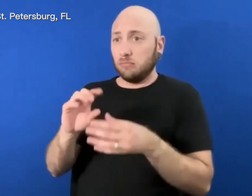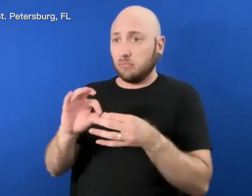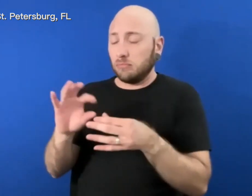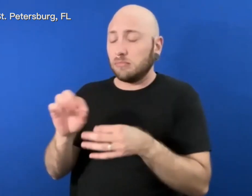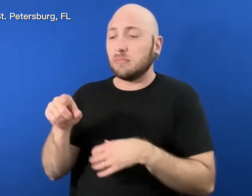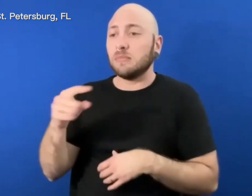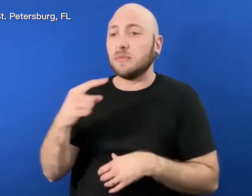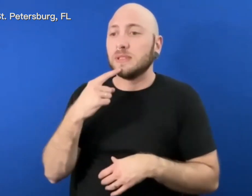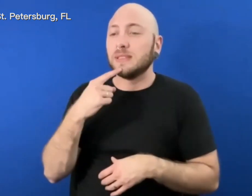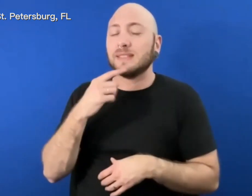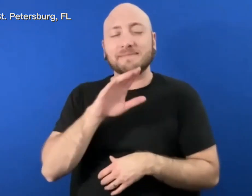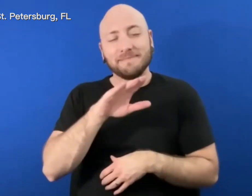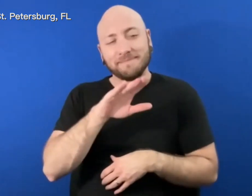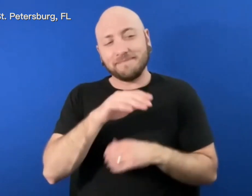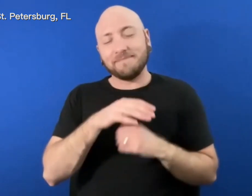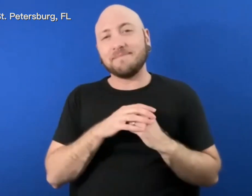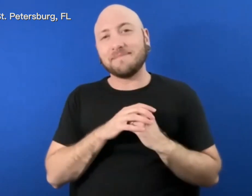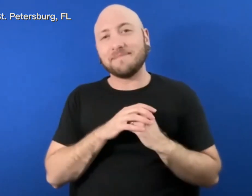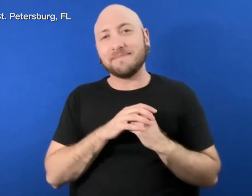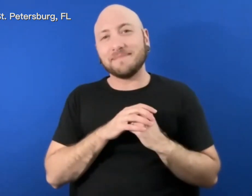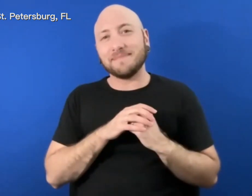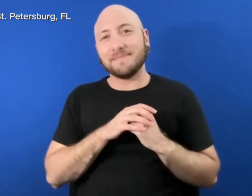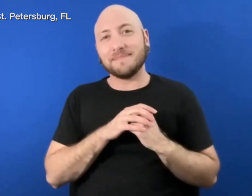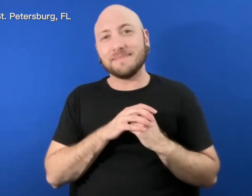Joe, you know more than I do about